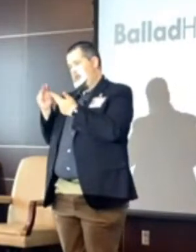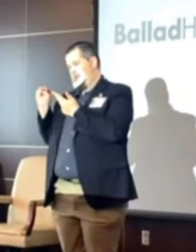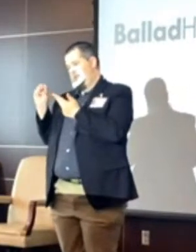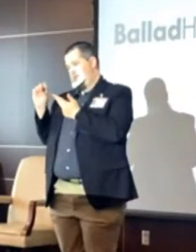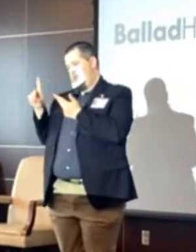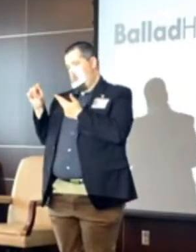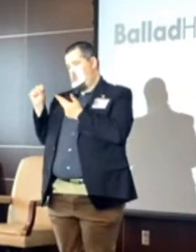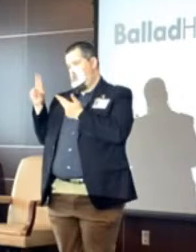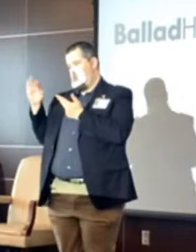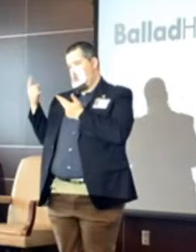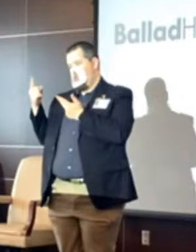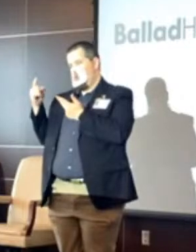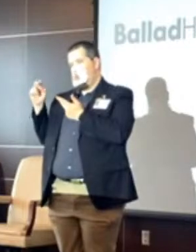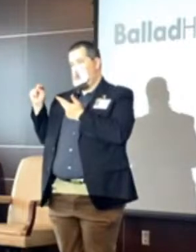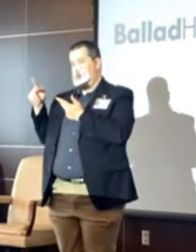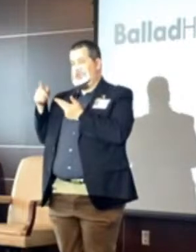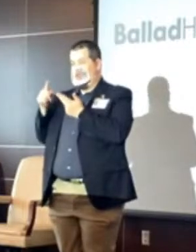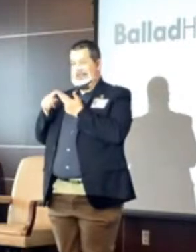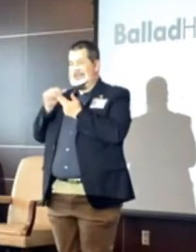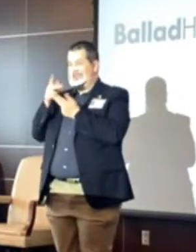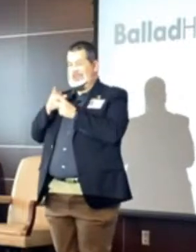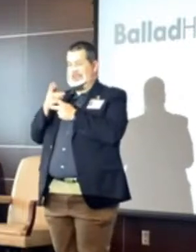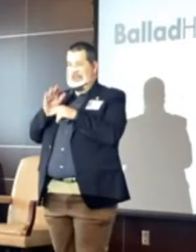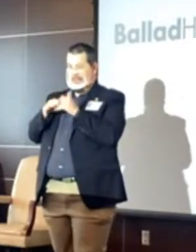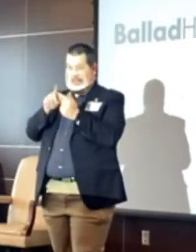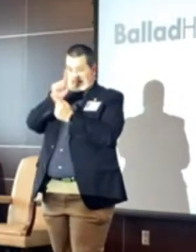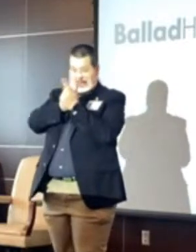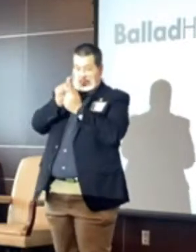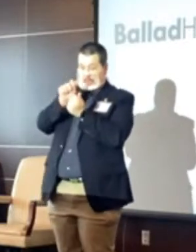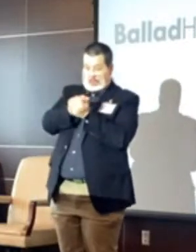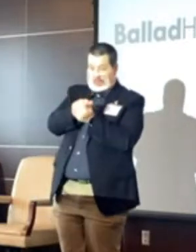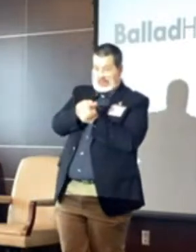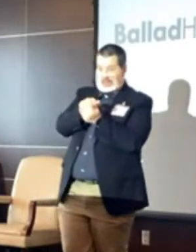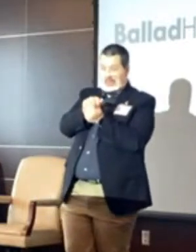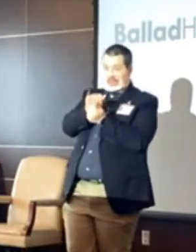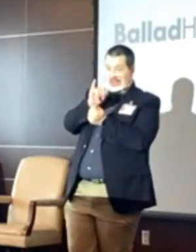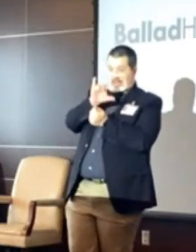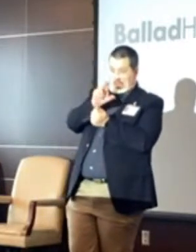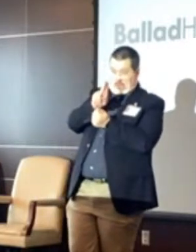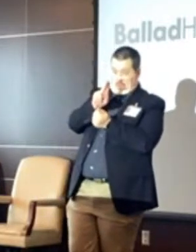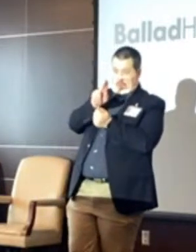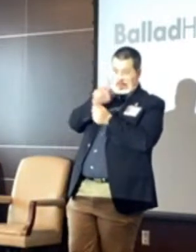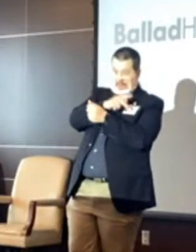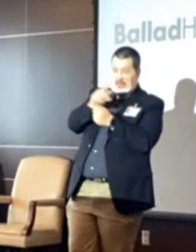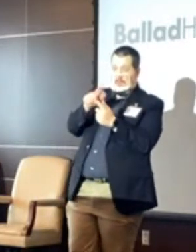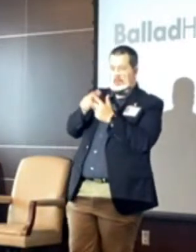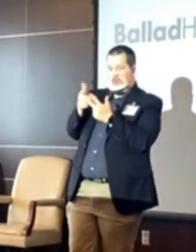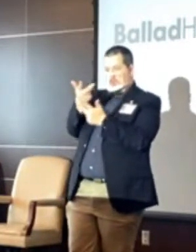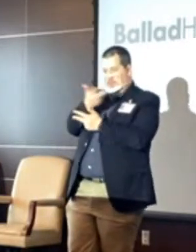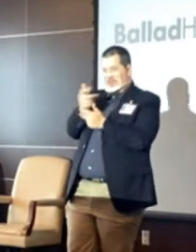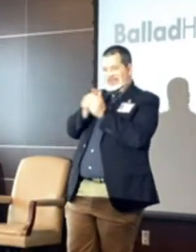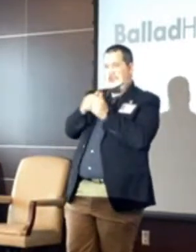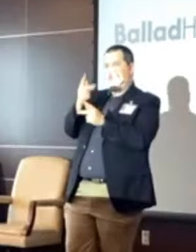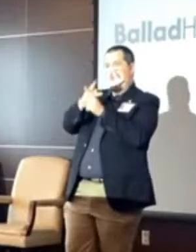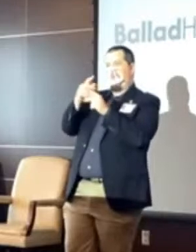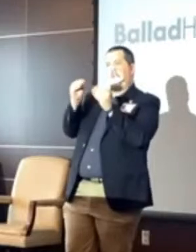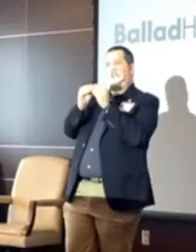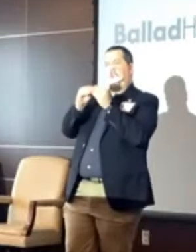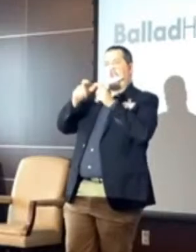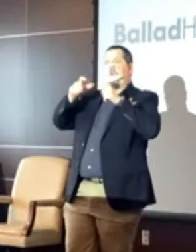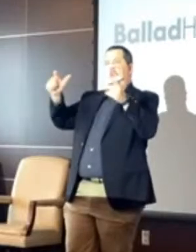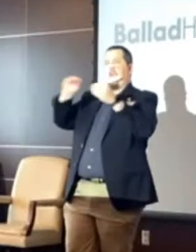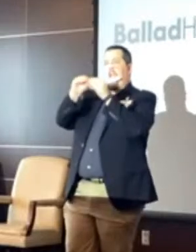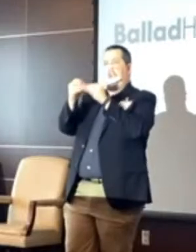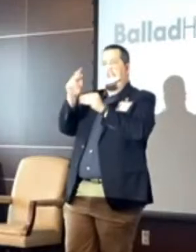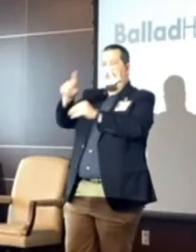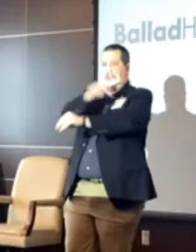med-surg may not feel comfortable taking care of an ICU patient directly, but you pair those three nurses together and they take care of a larger